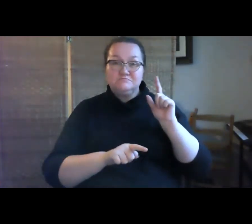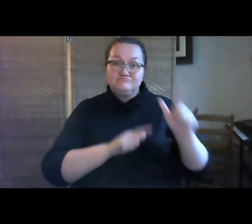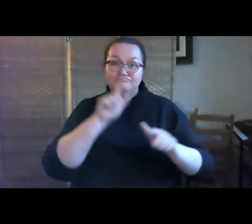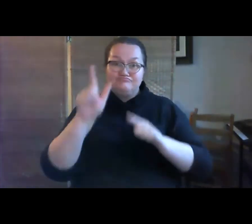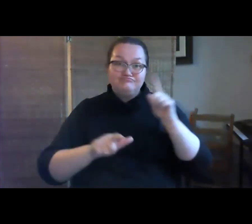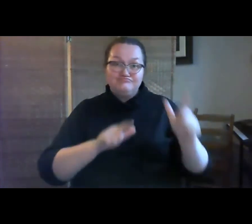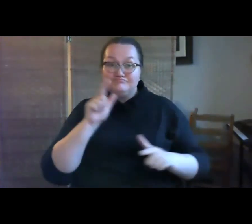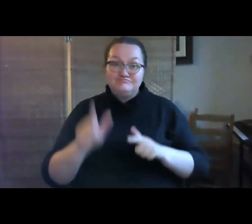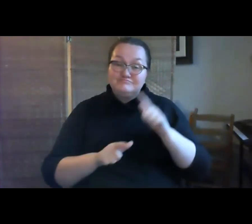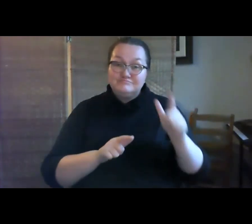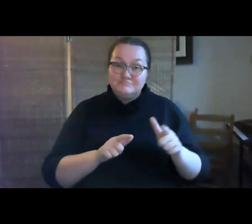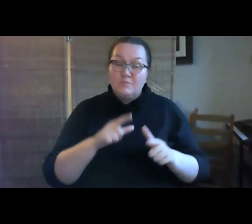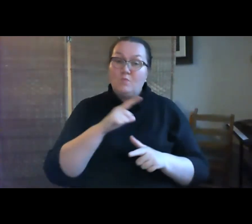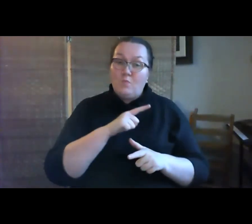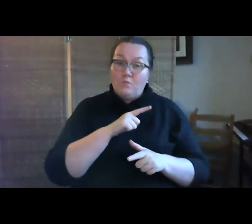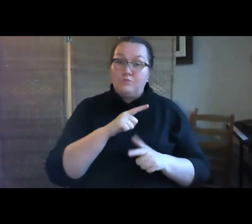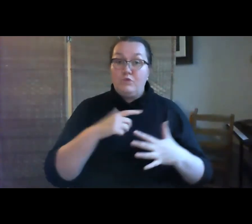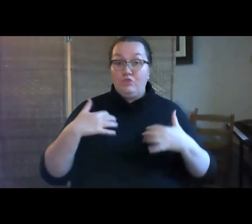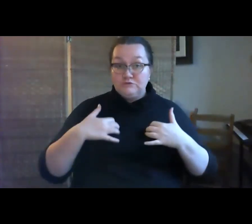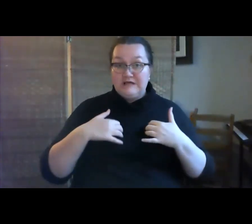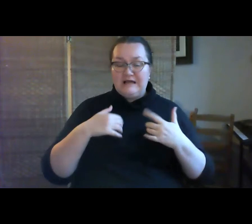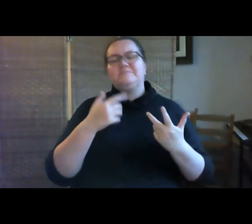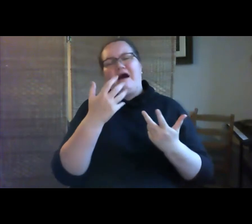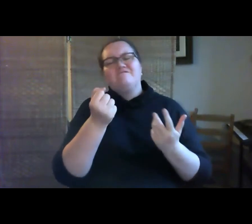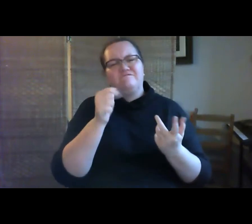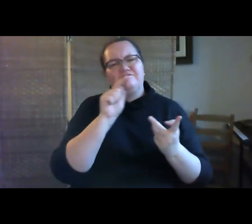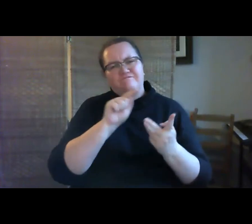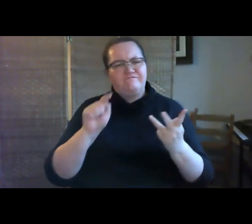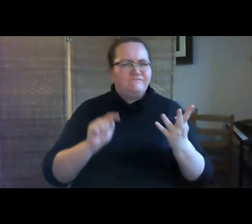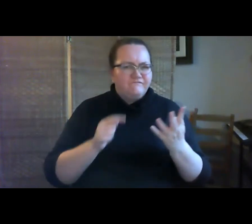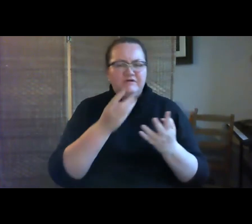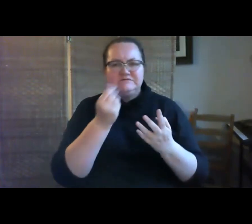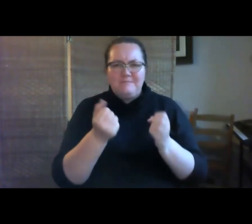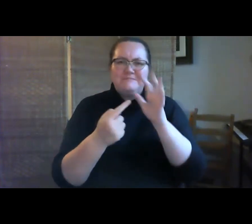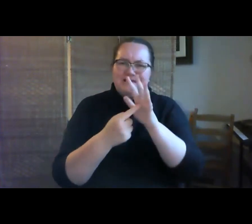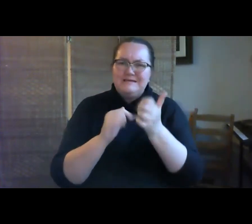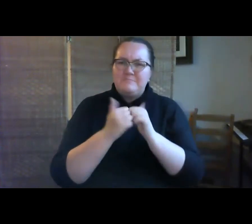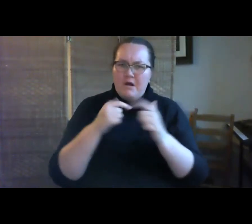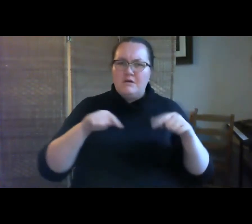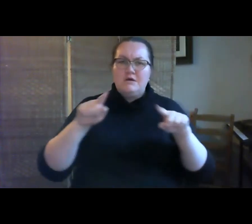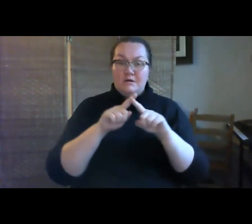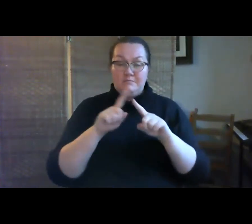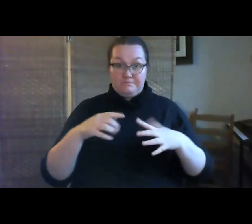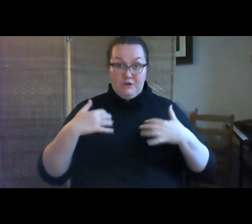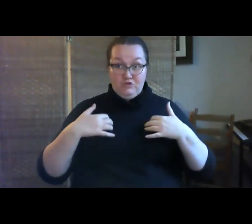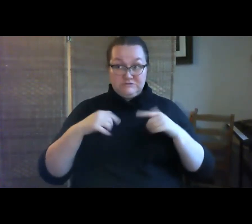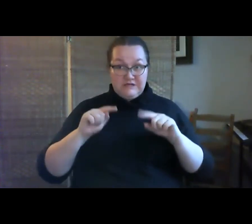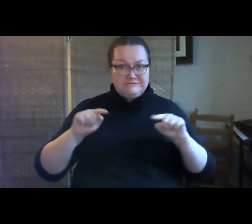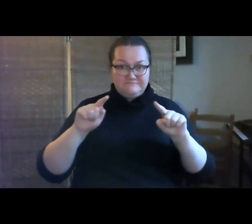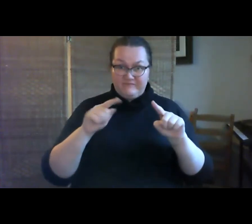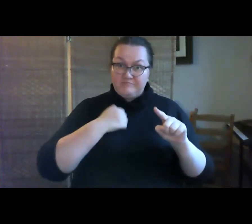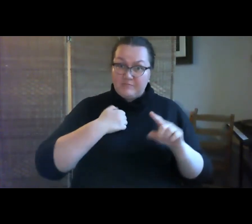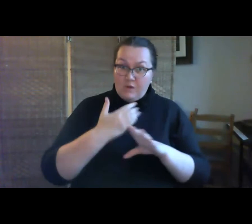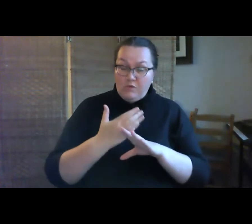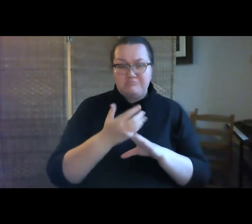in the UK, apart from a few key partners, is quite low. Whereas there's been an